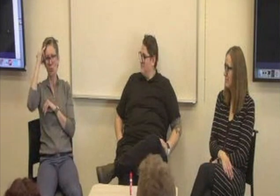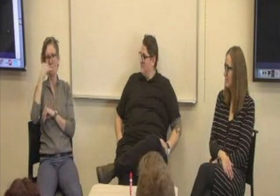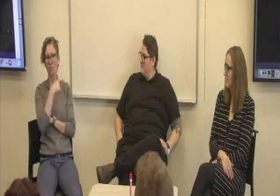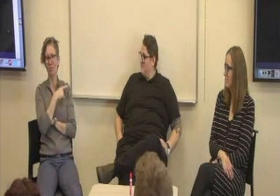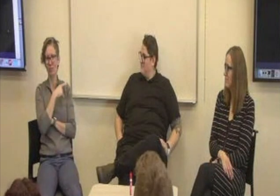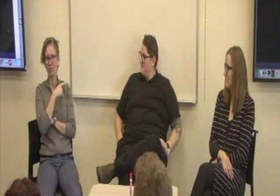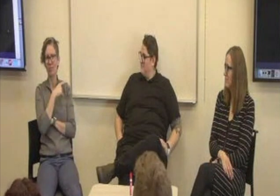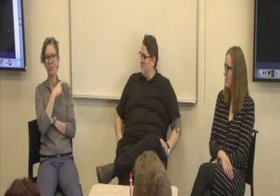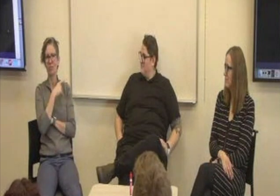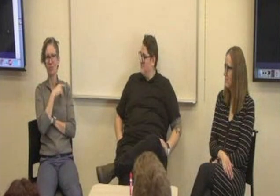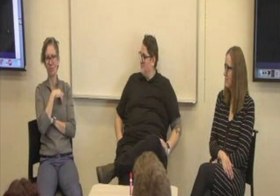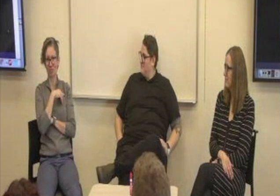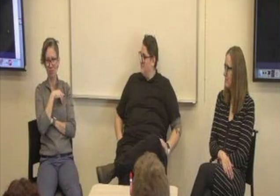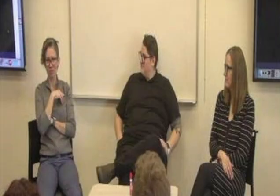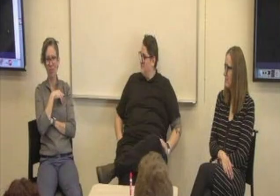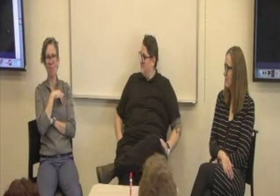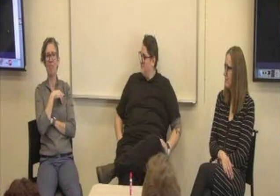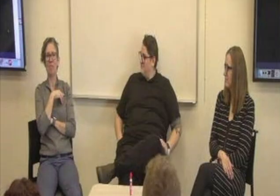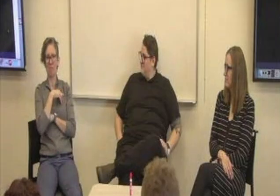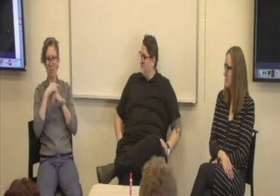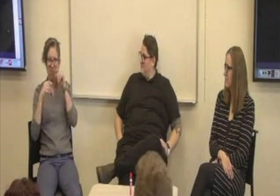And I was born and raised in Buffalo.